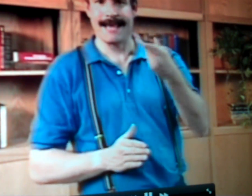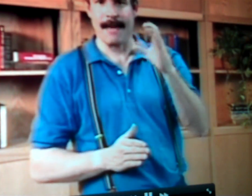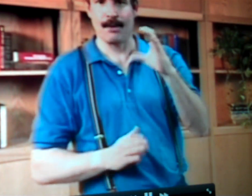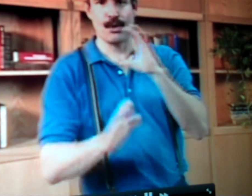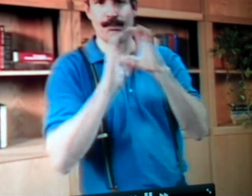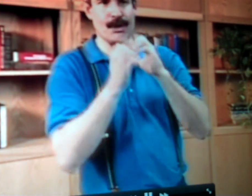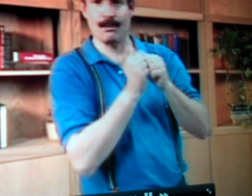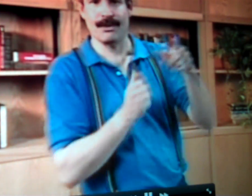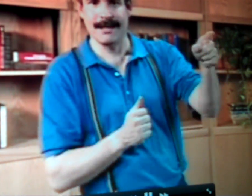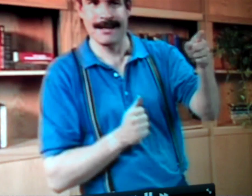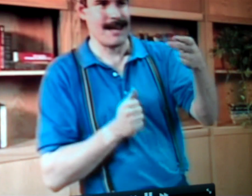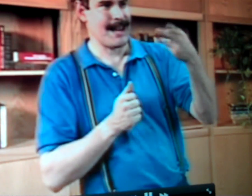person.